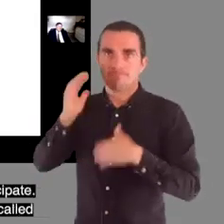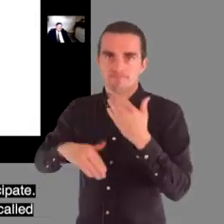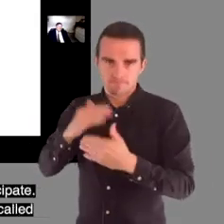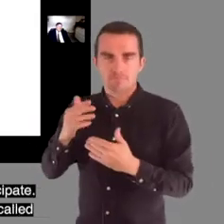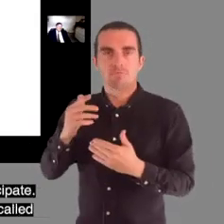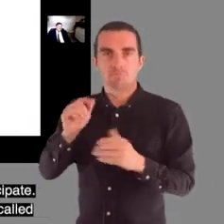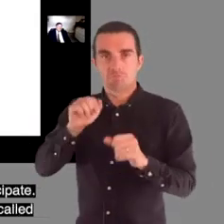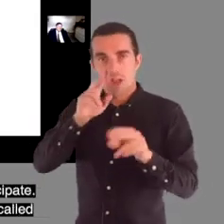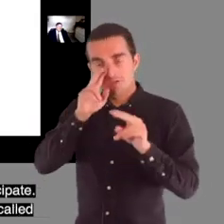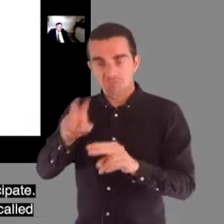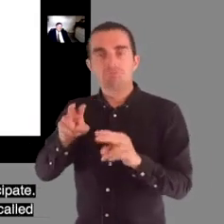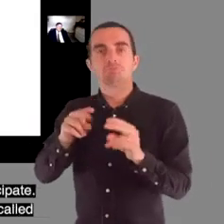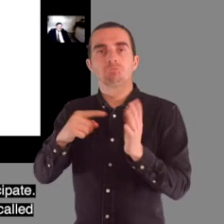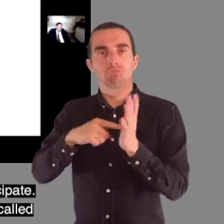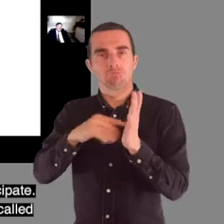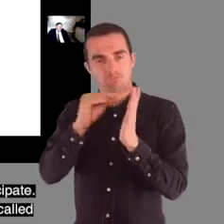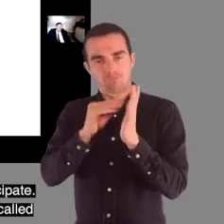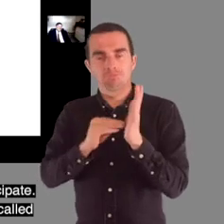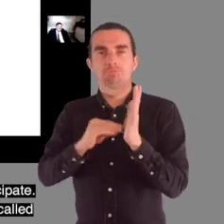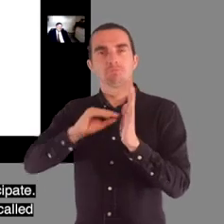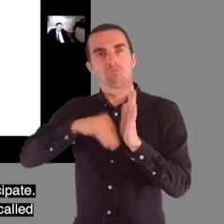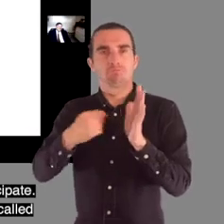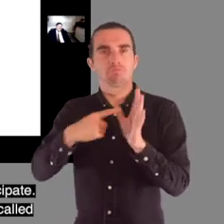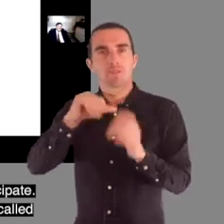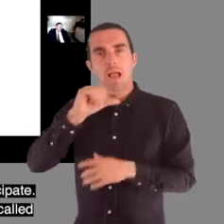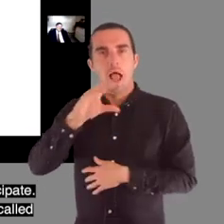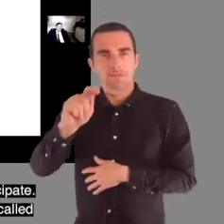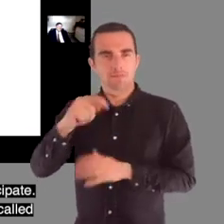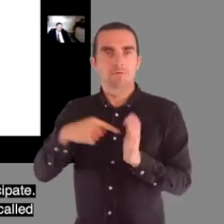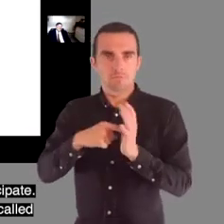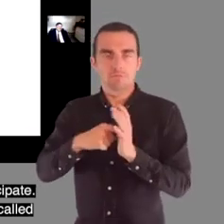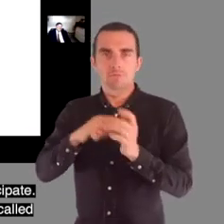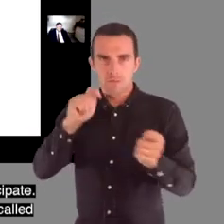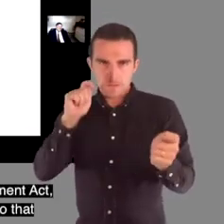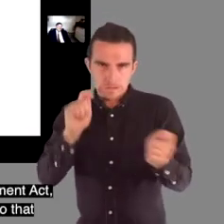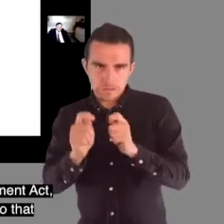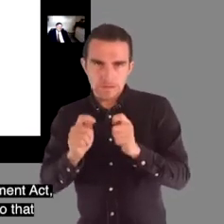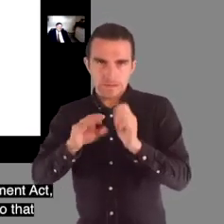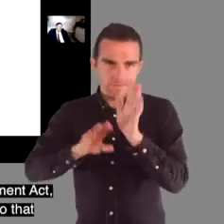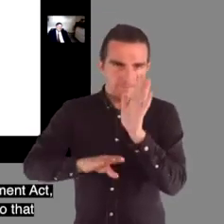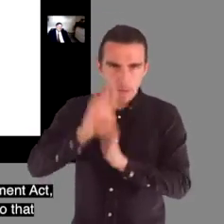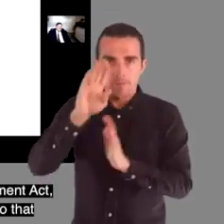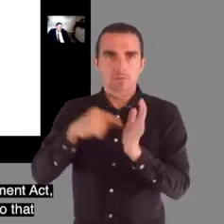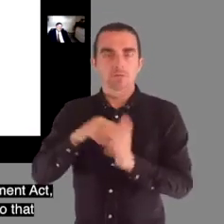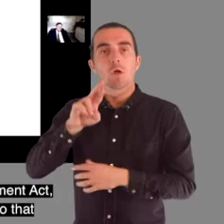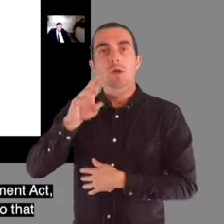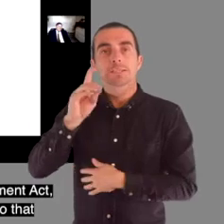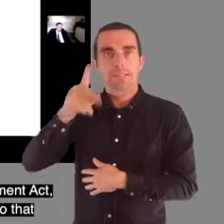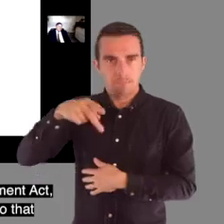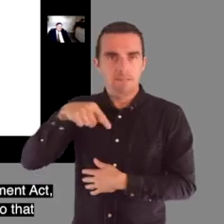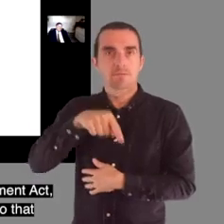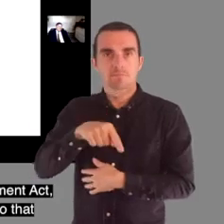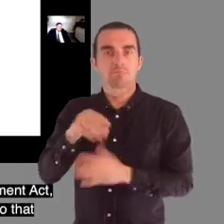how we started to participate. If you can look, there's an act that is called the Reconstruction